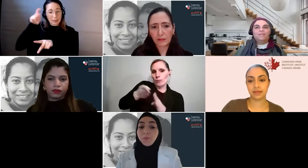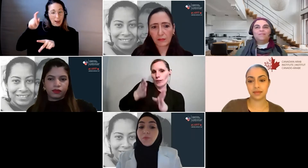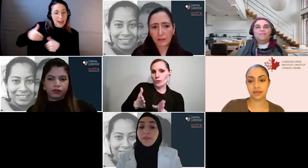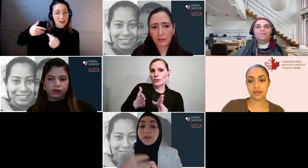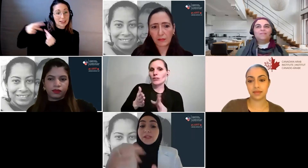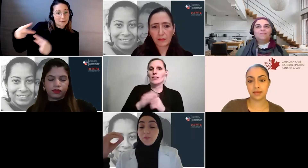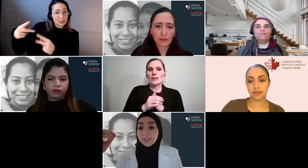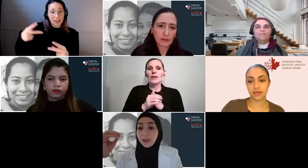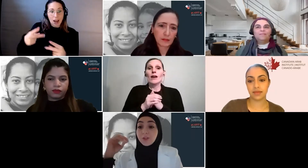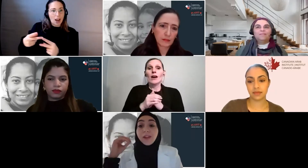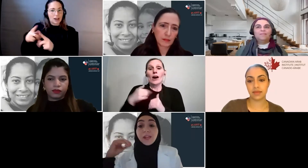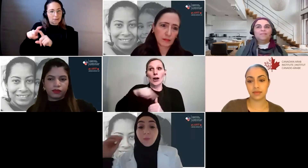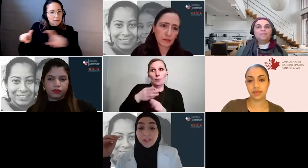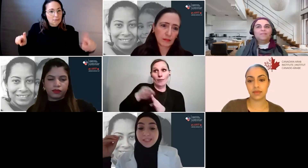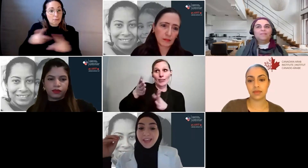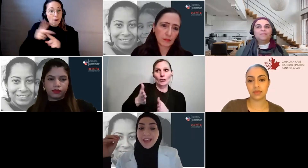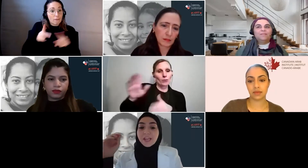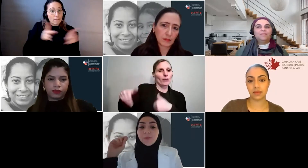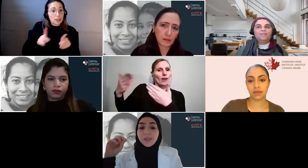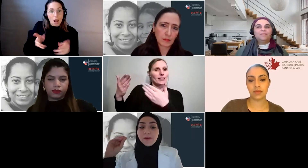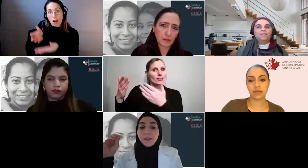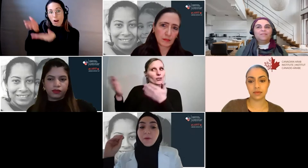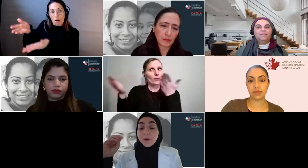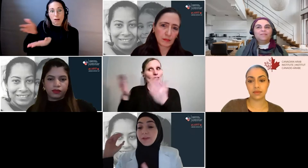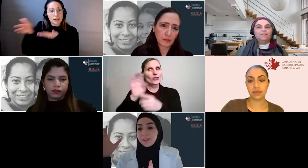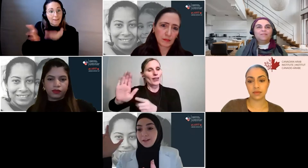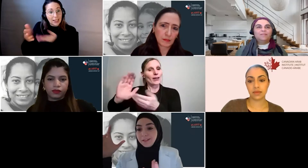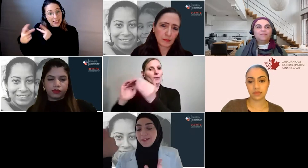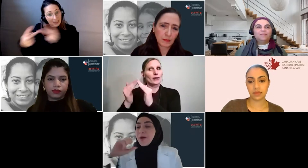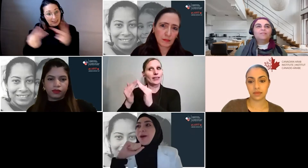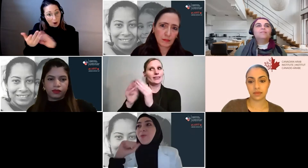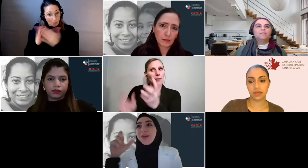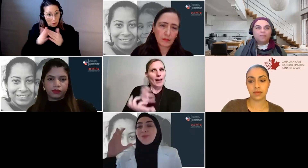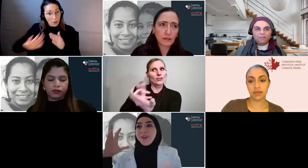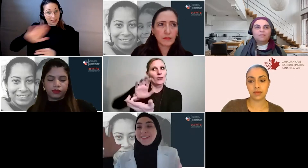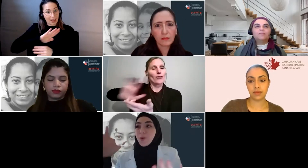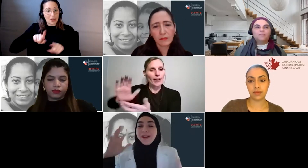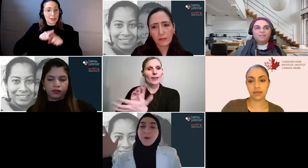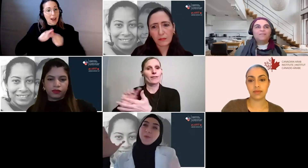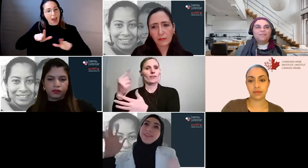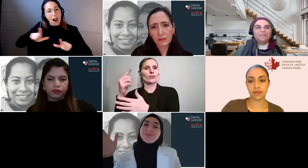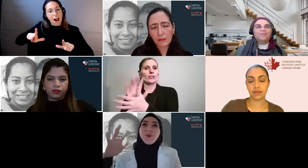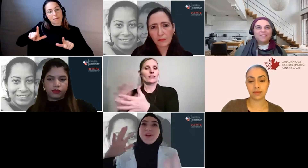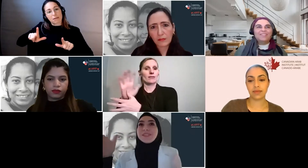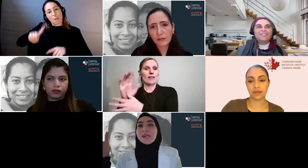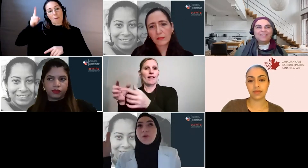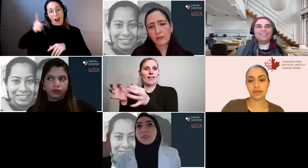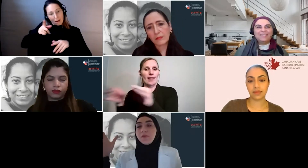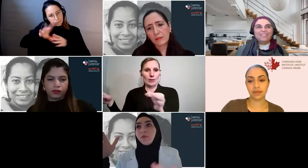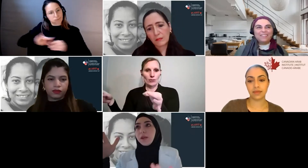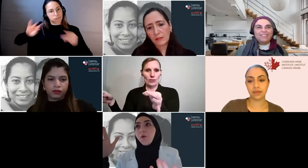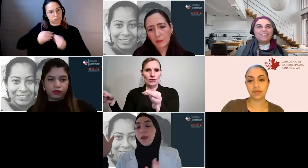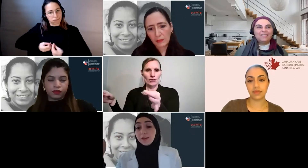professionals provide their service to their community, speaking their mother tongue, which that's why we're started